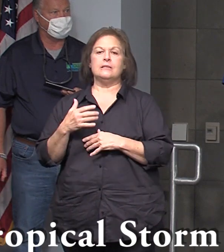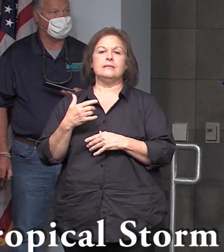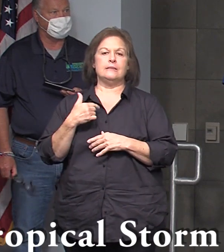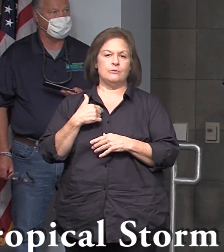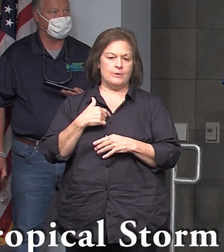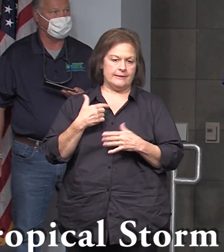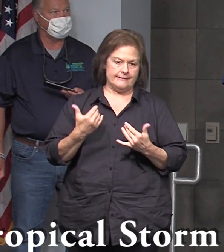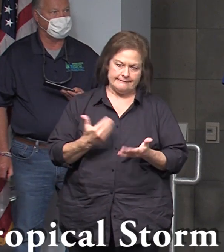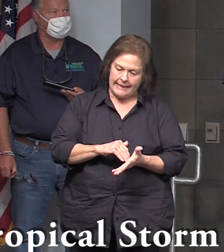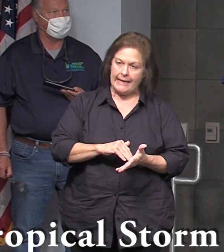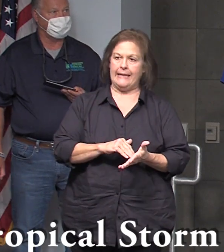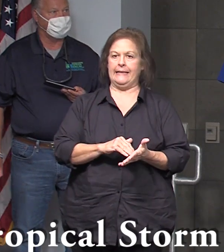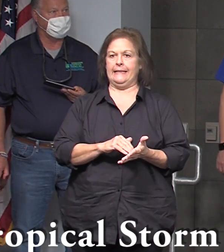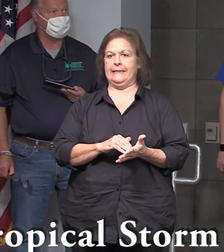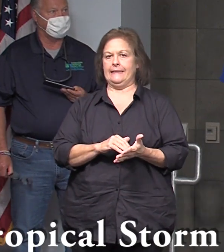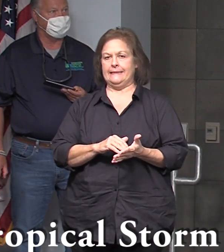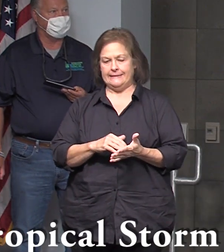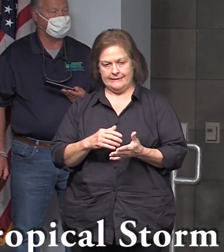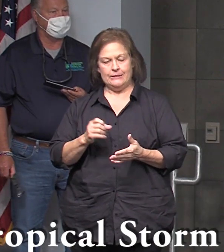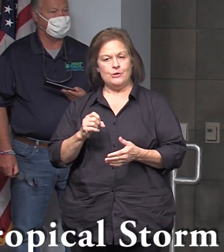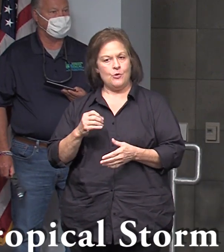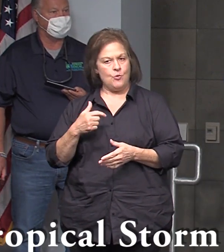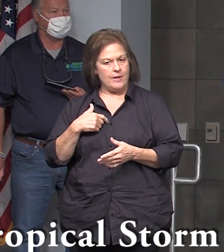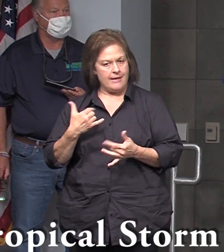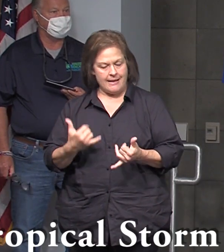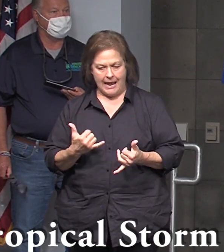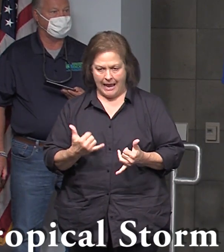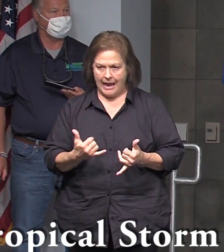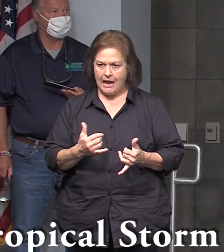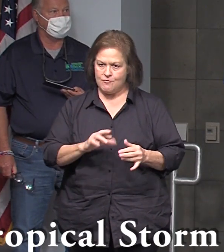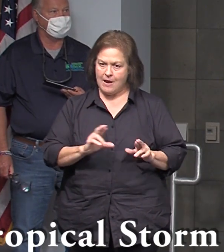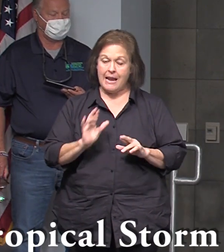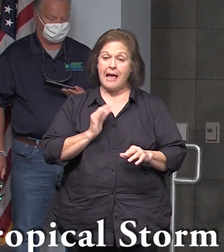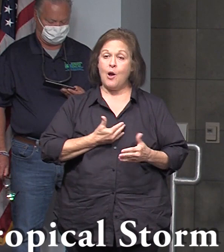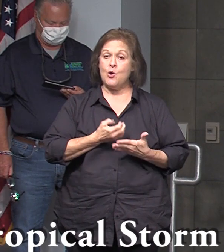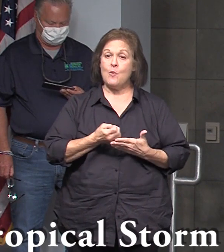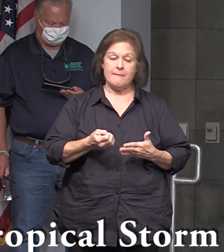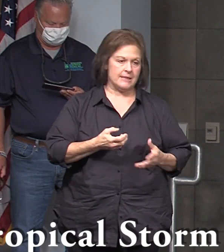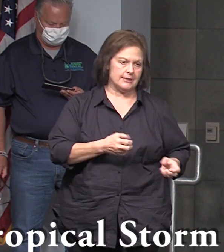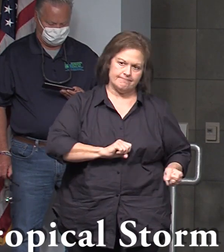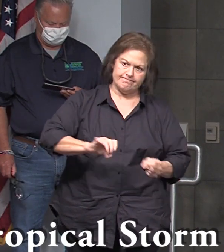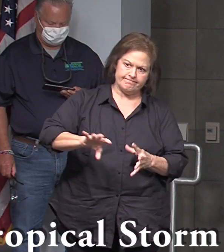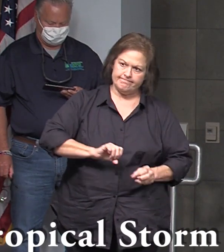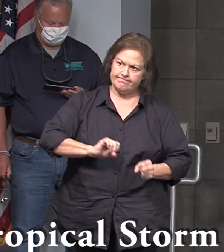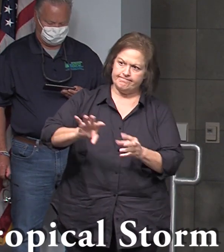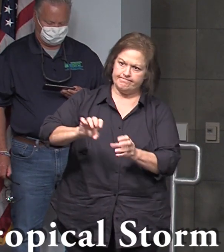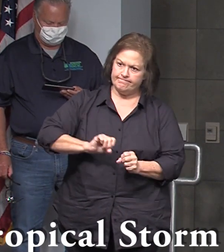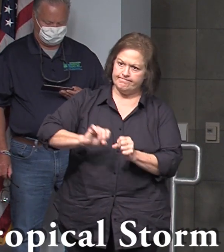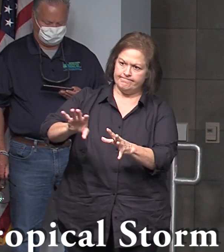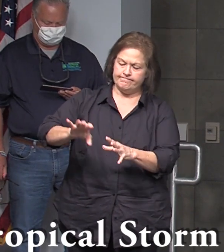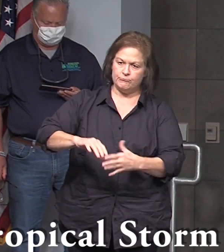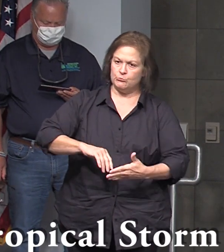going through it again. We are moving our equipment to higher ground that's going to be susceptible to all these storm surges and rains